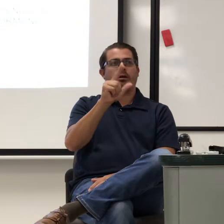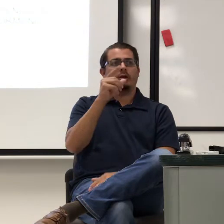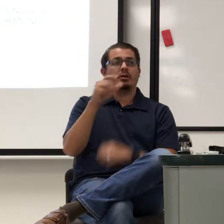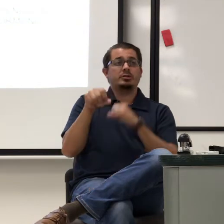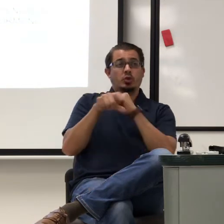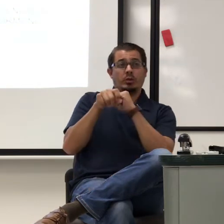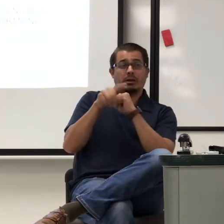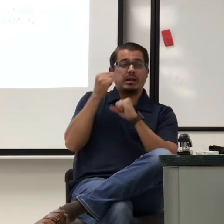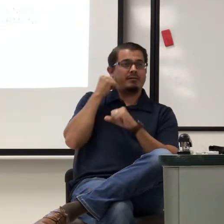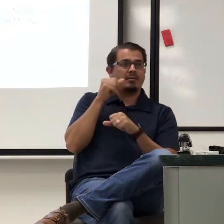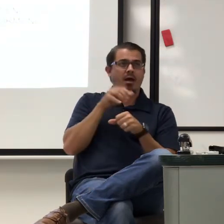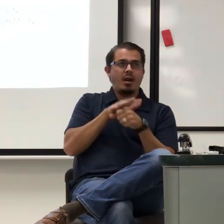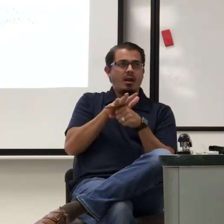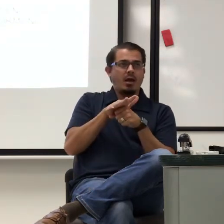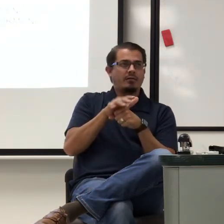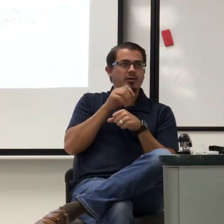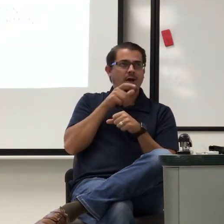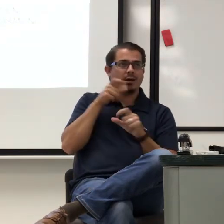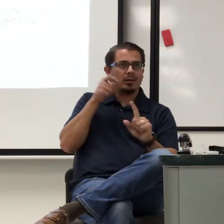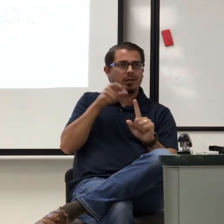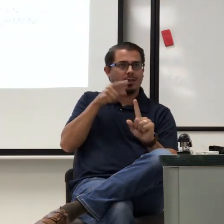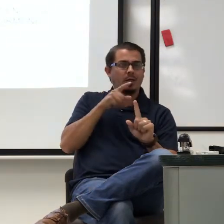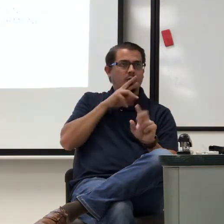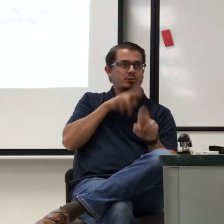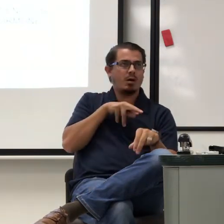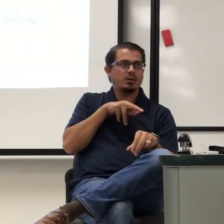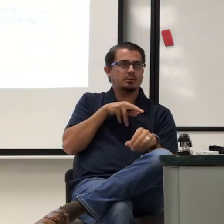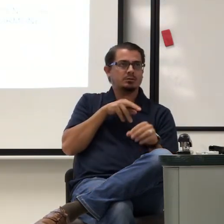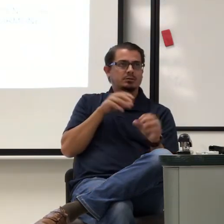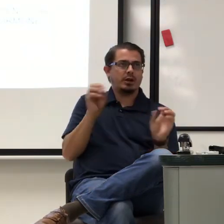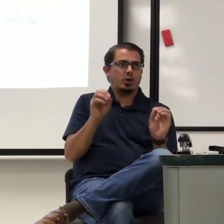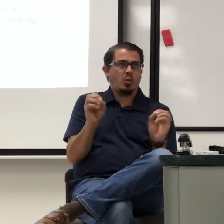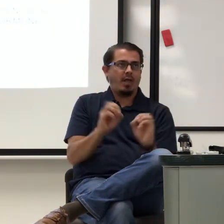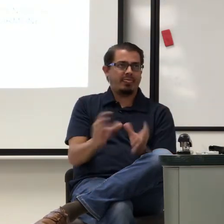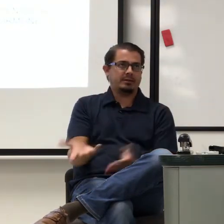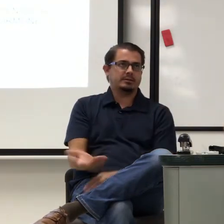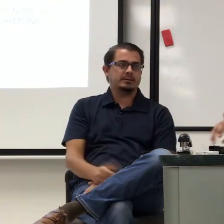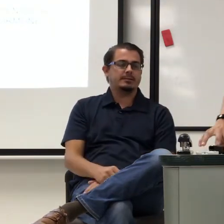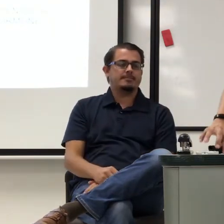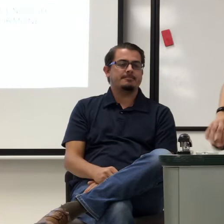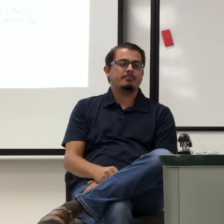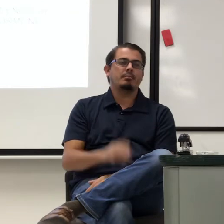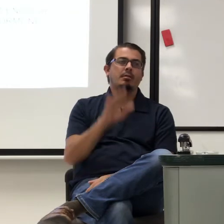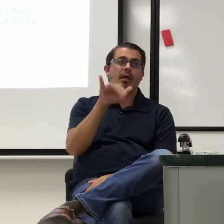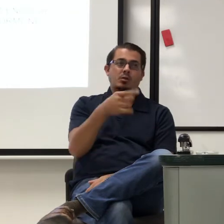not enough is secreted, you won't trigger a response. So that's one factor.